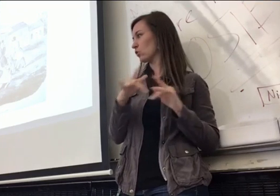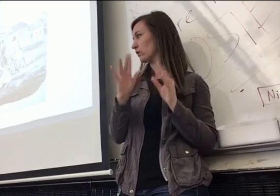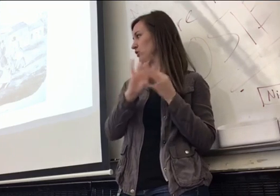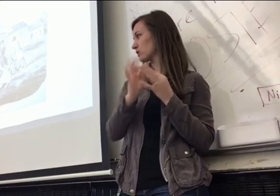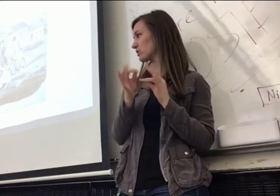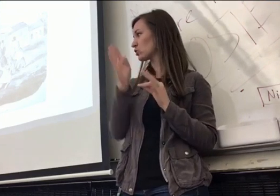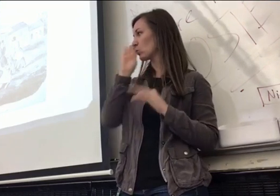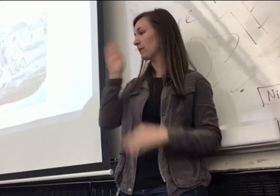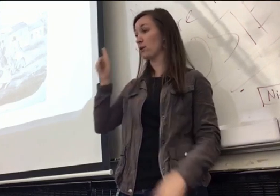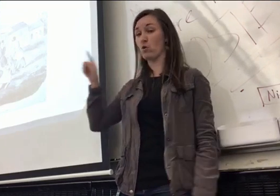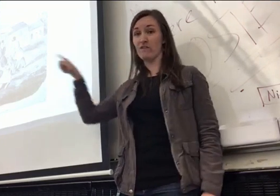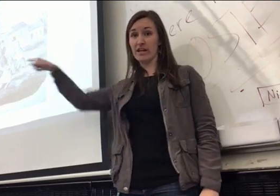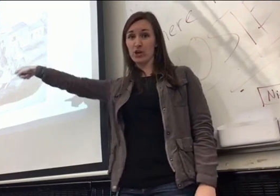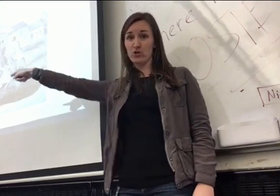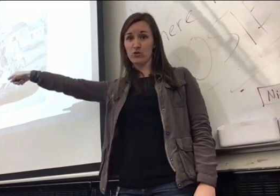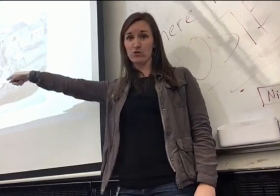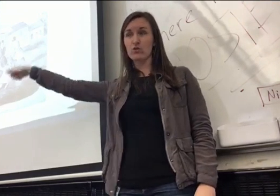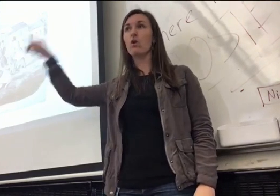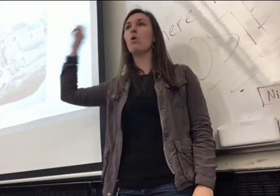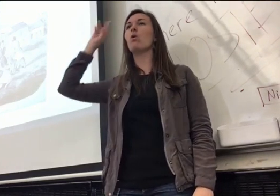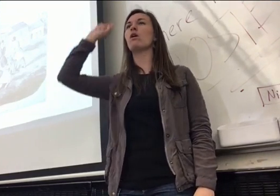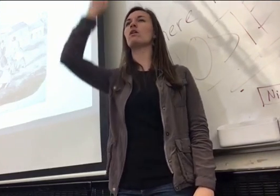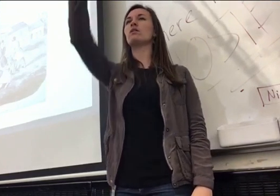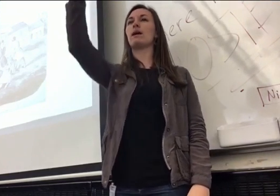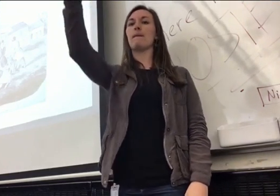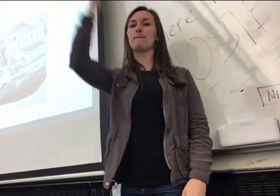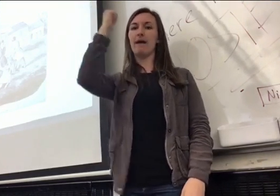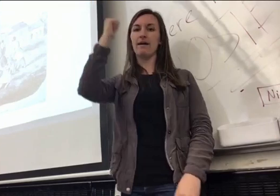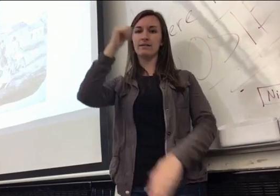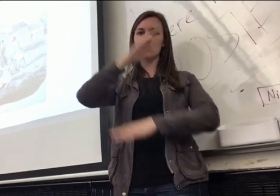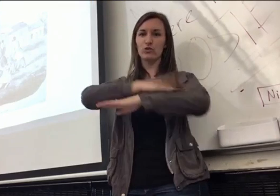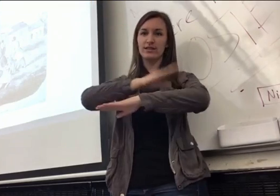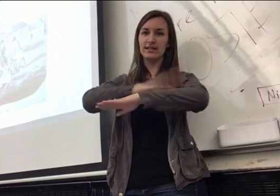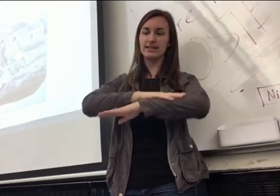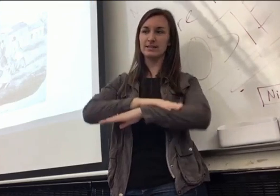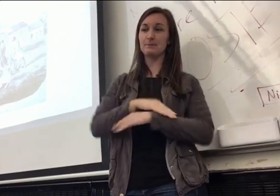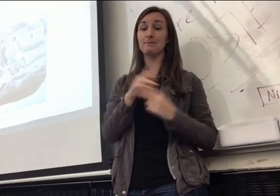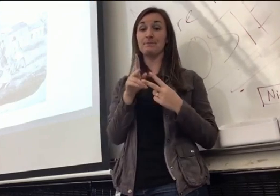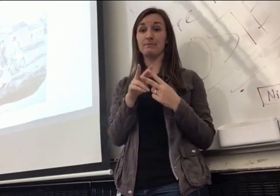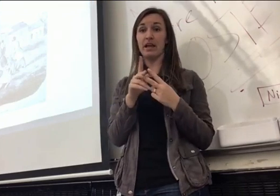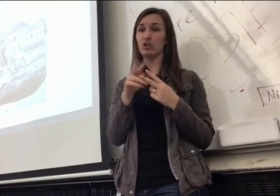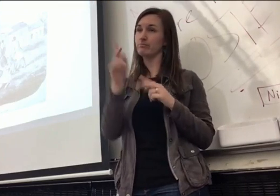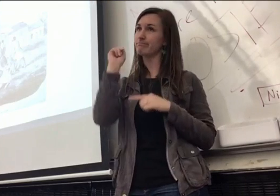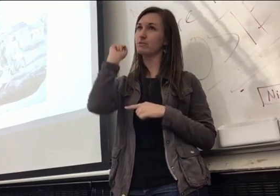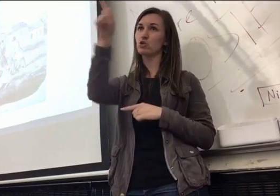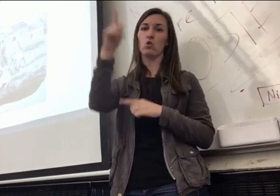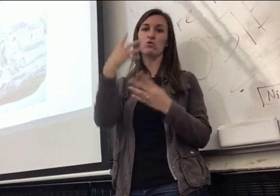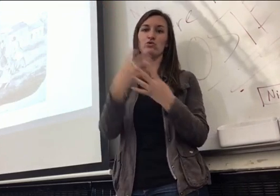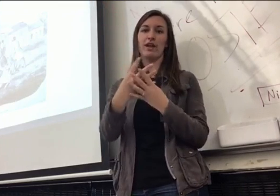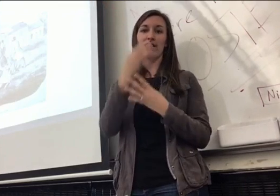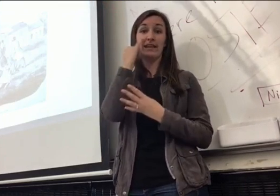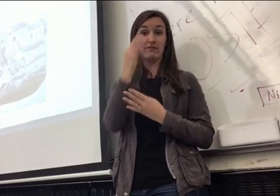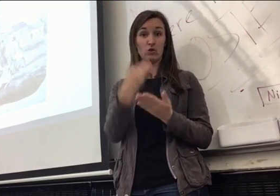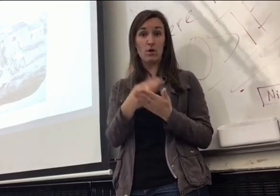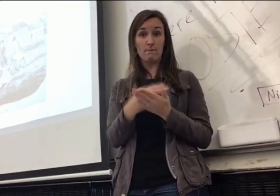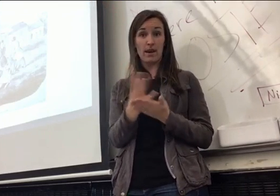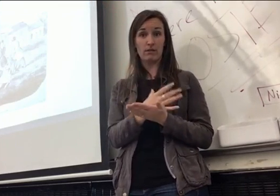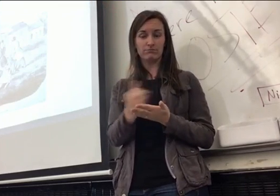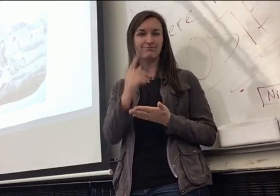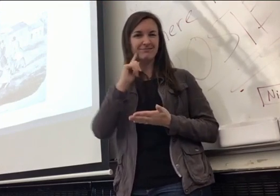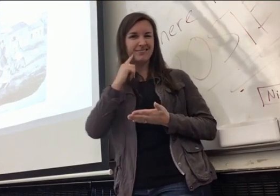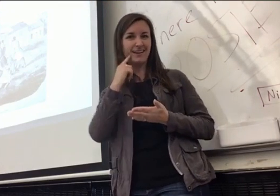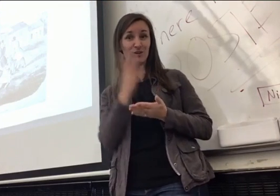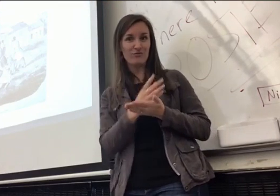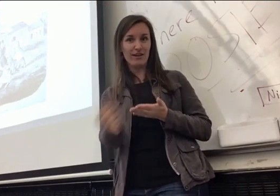the left, over here, or back next to my desk. Either one, you go to jail. Also, you